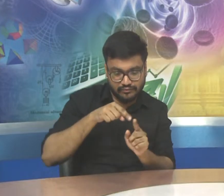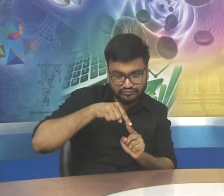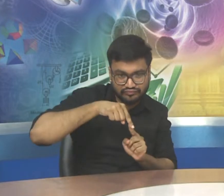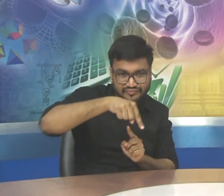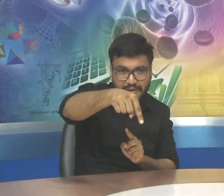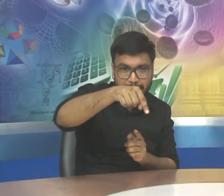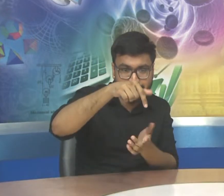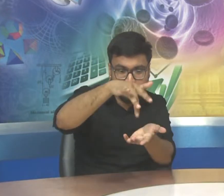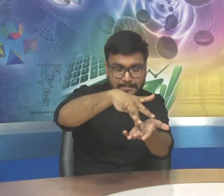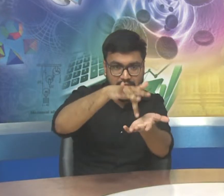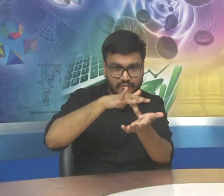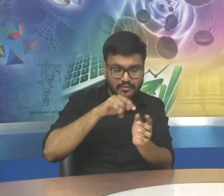Next is meter.